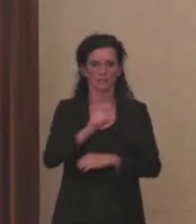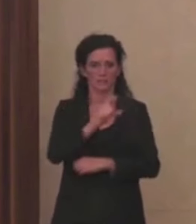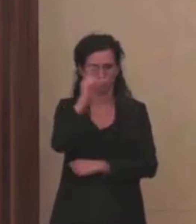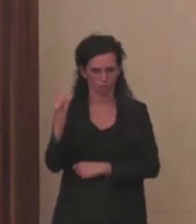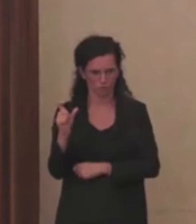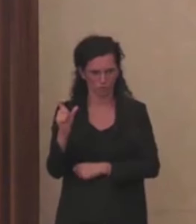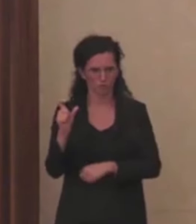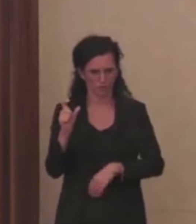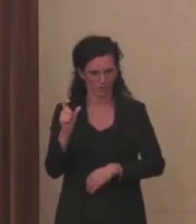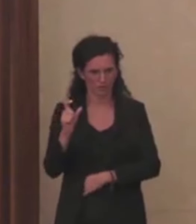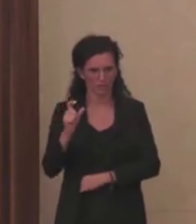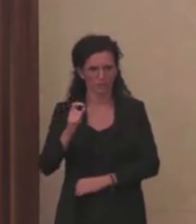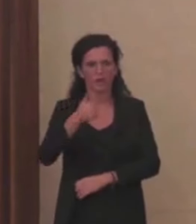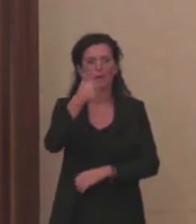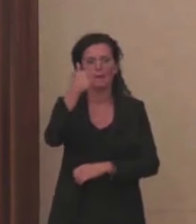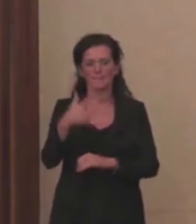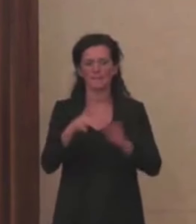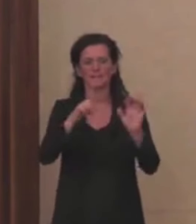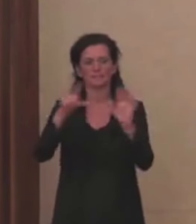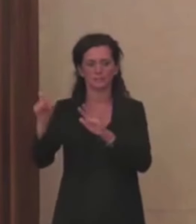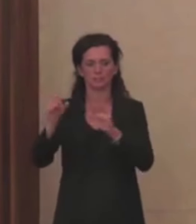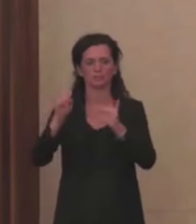at